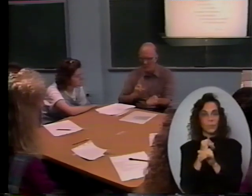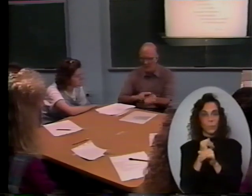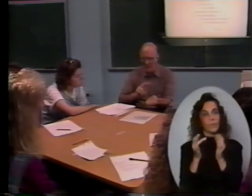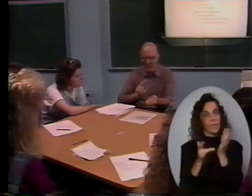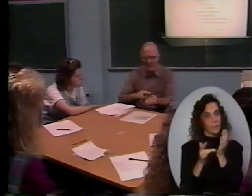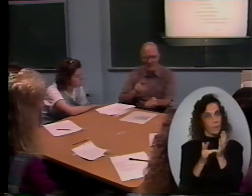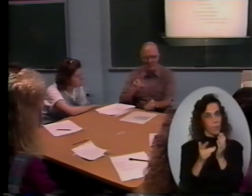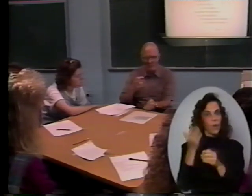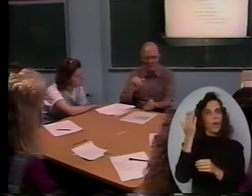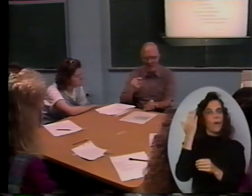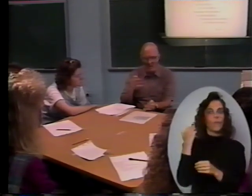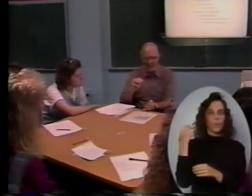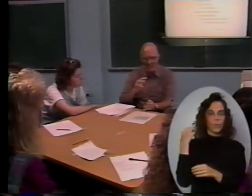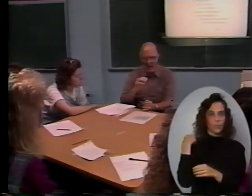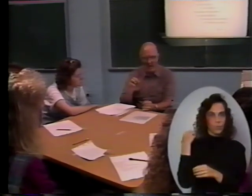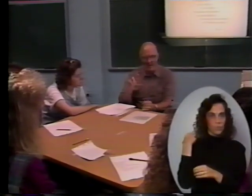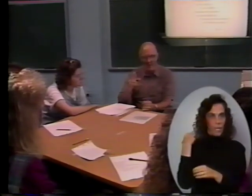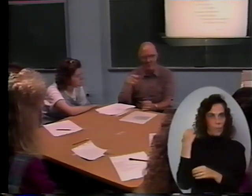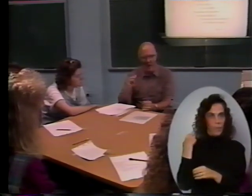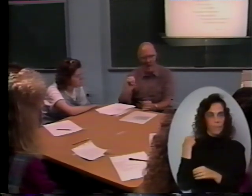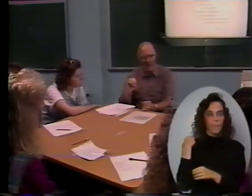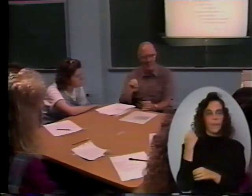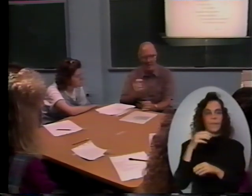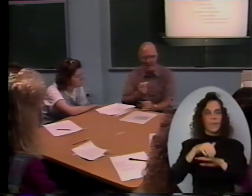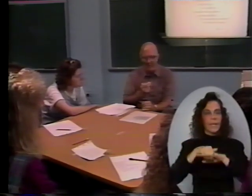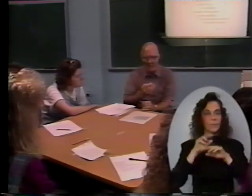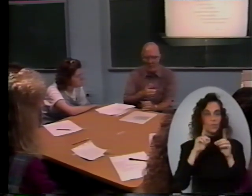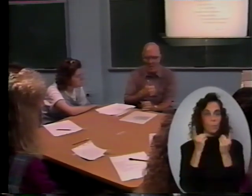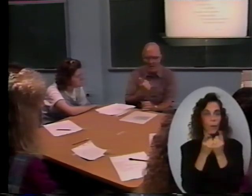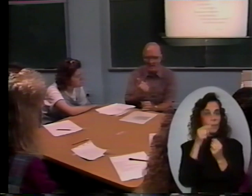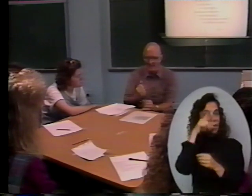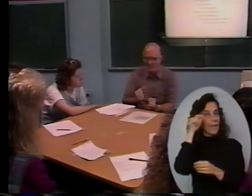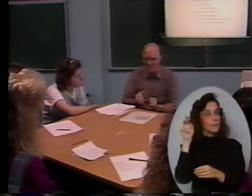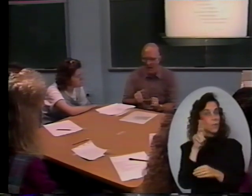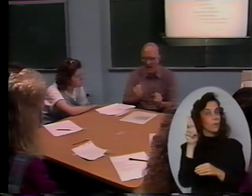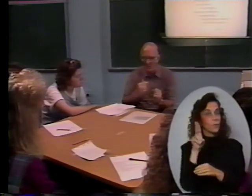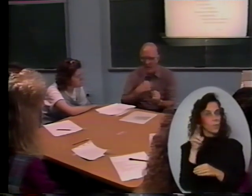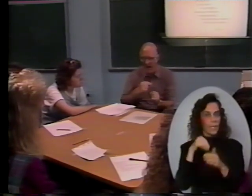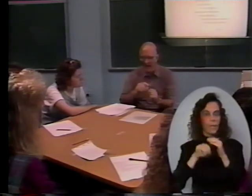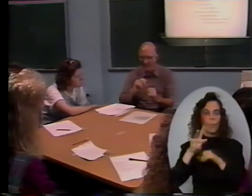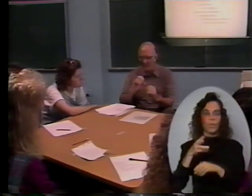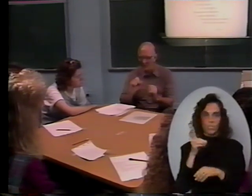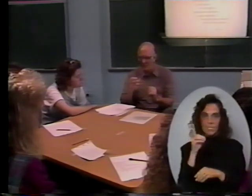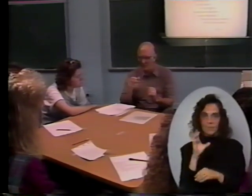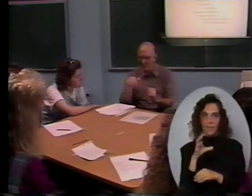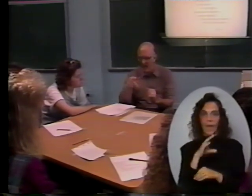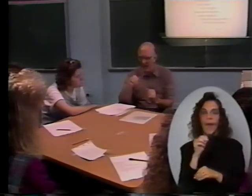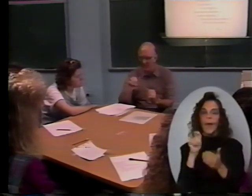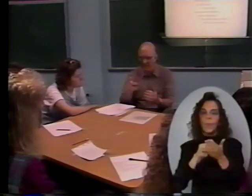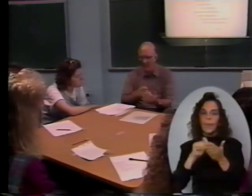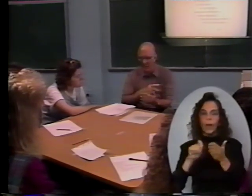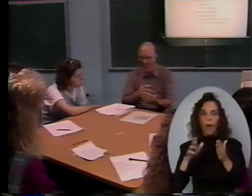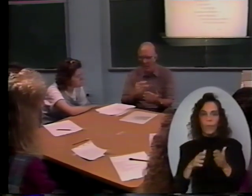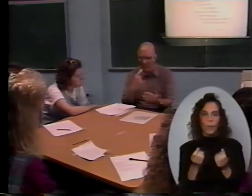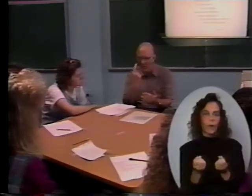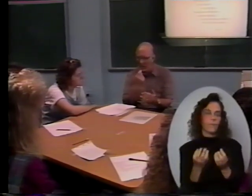of the English department at Gallaudet University in Washington, D.C., and the author of numerous published poems